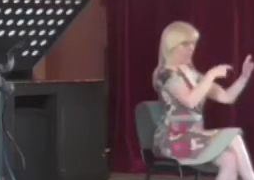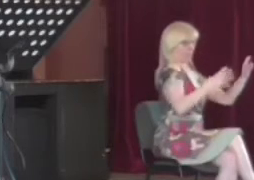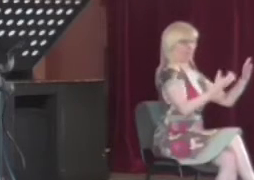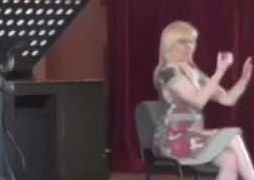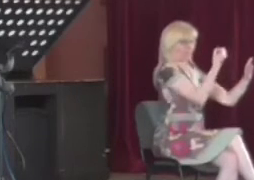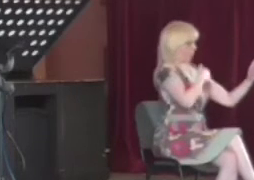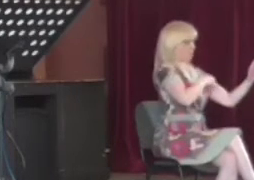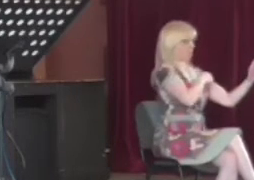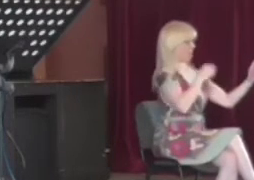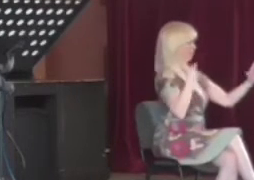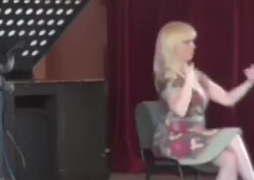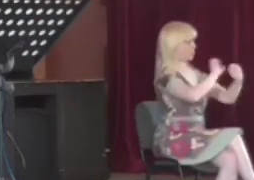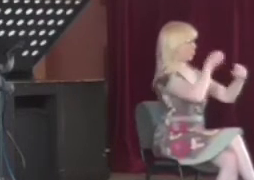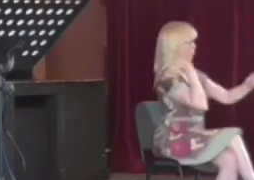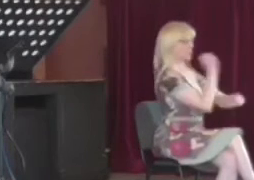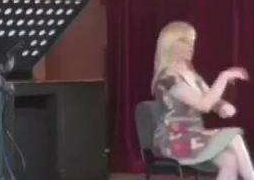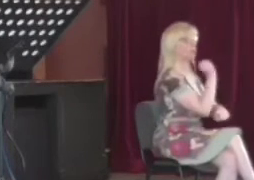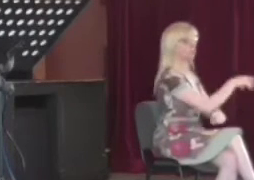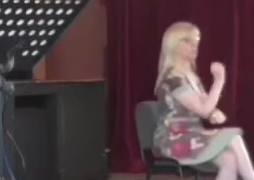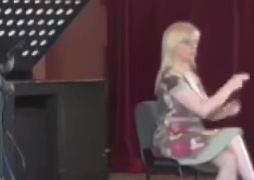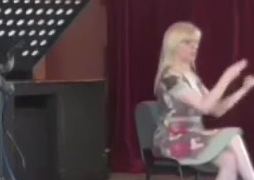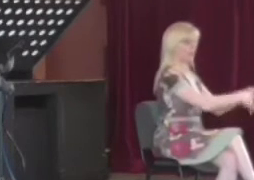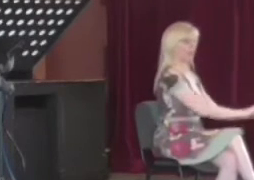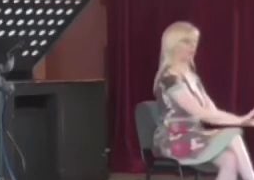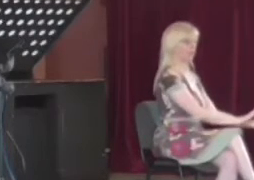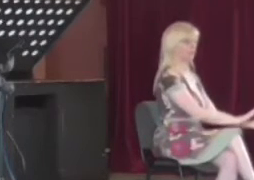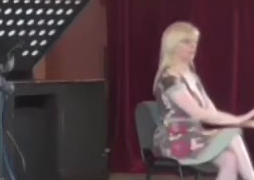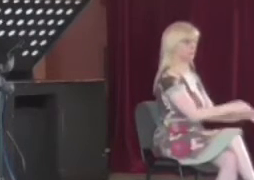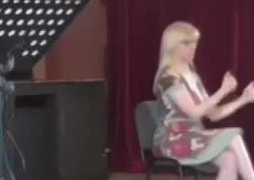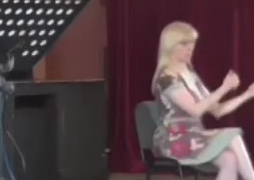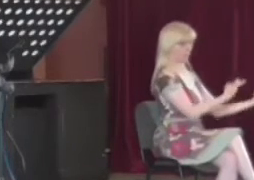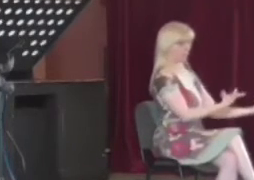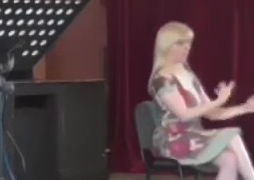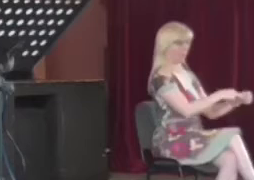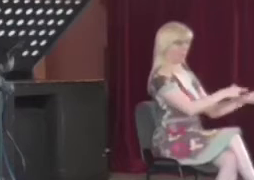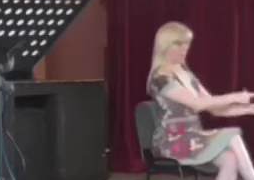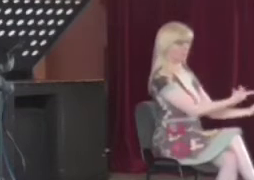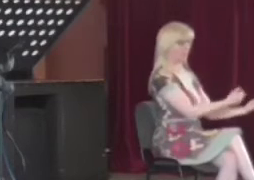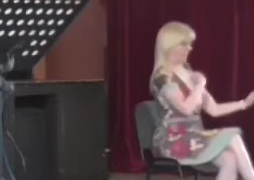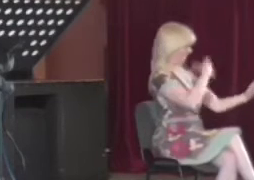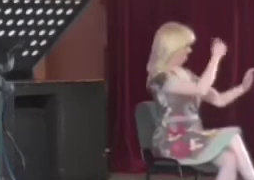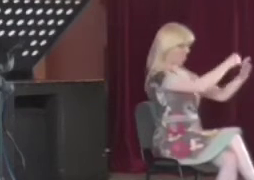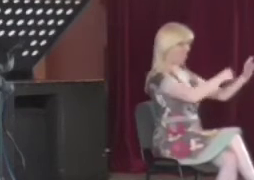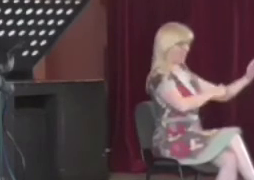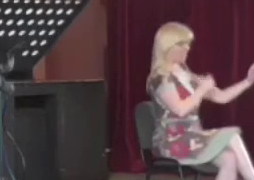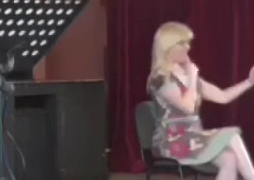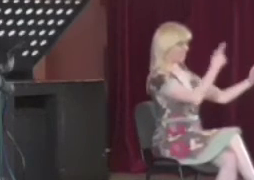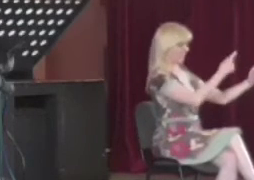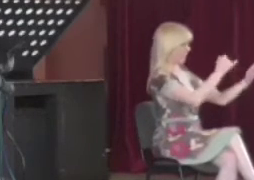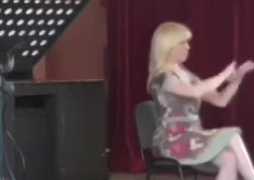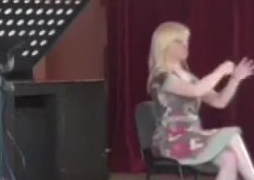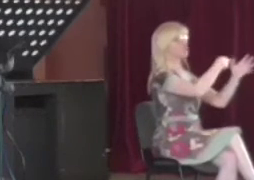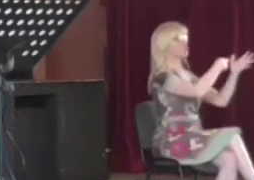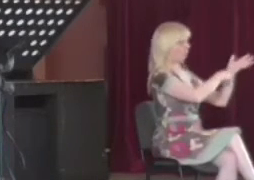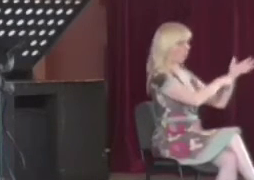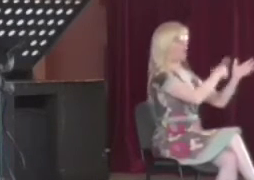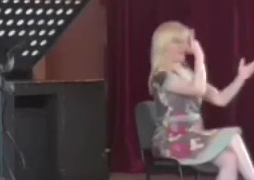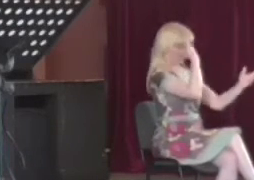him. He fell to the ground and heard a voice say to him, Saul, Saul, why do you persecute